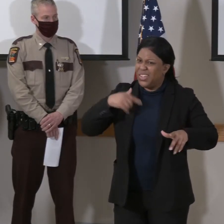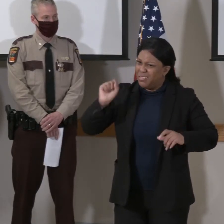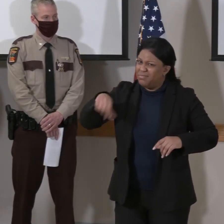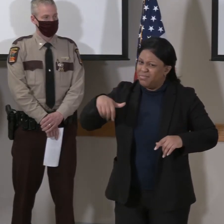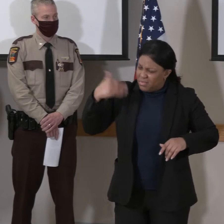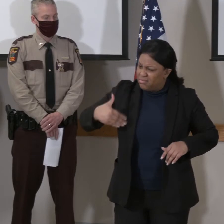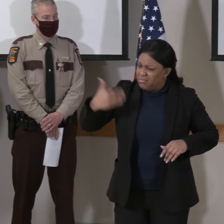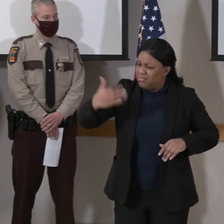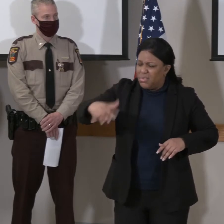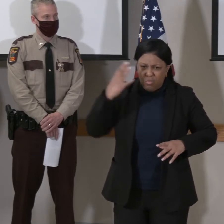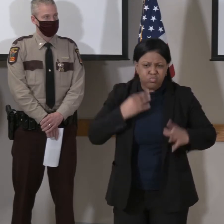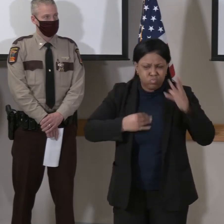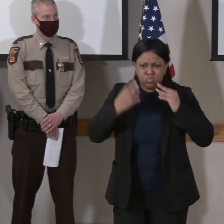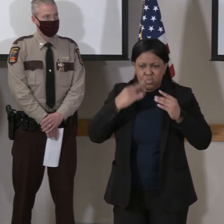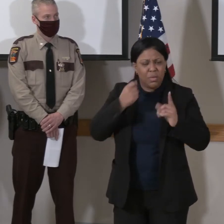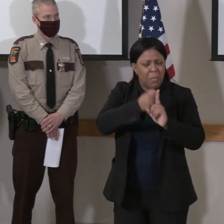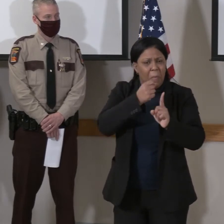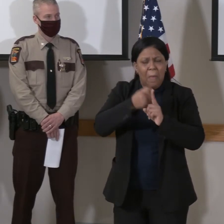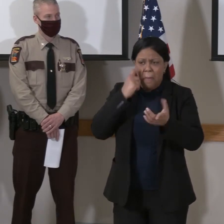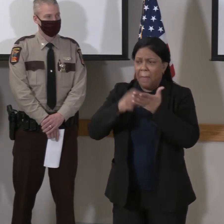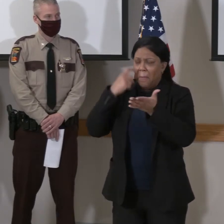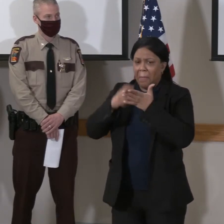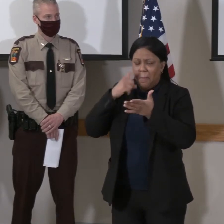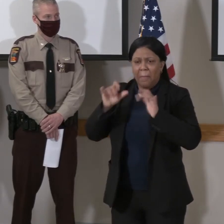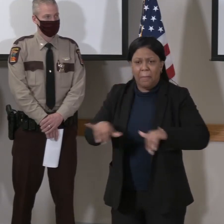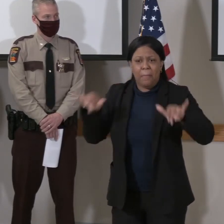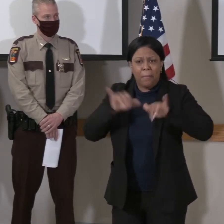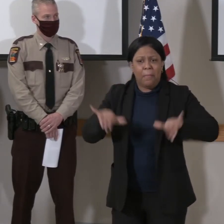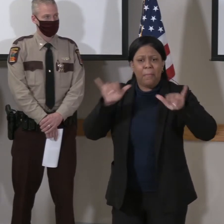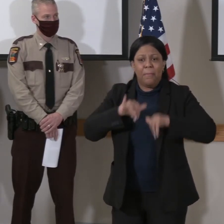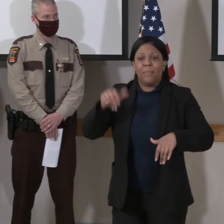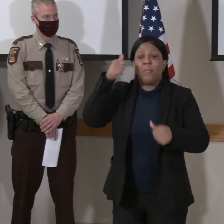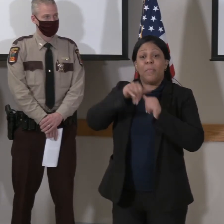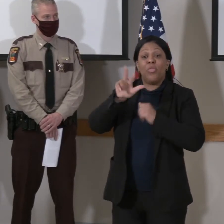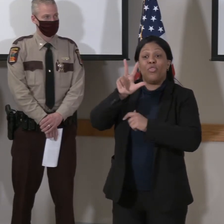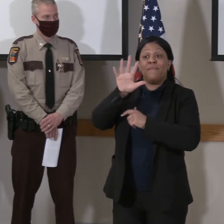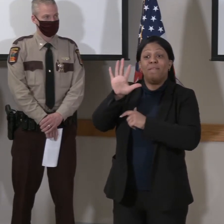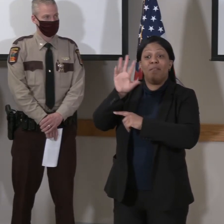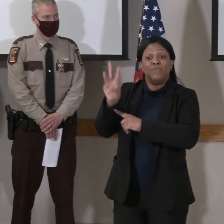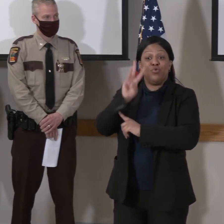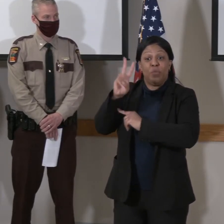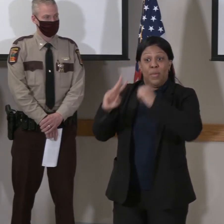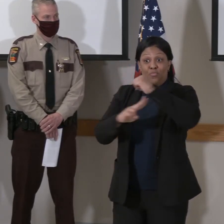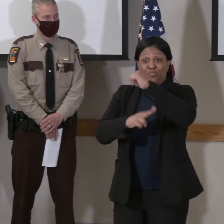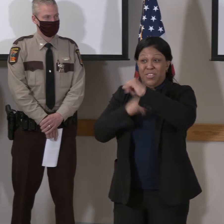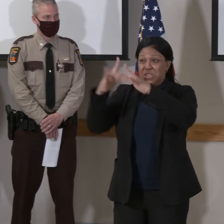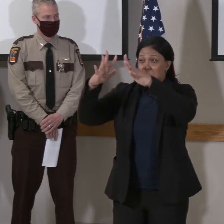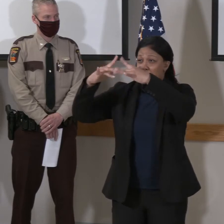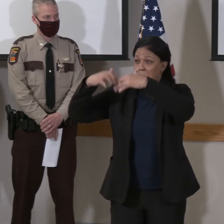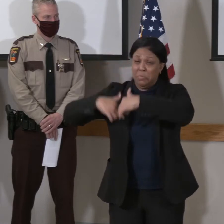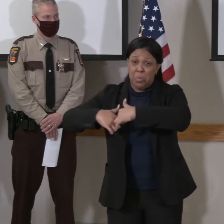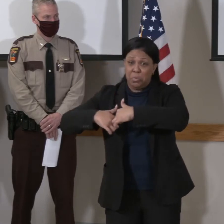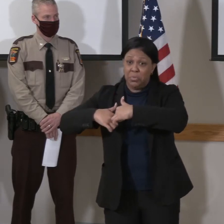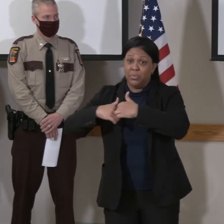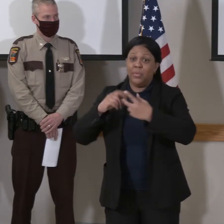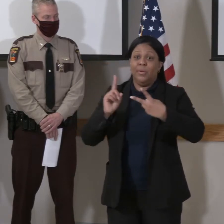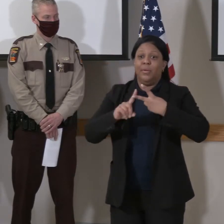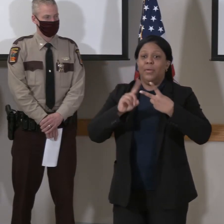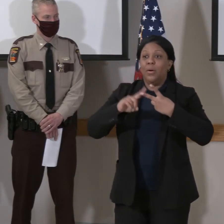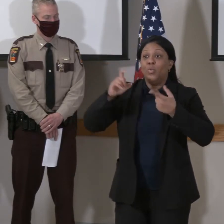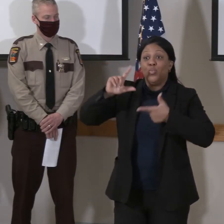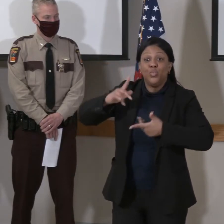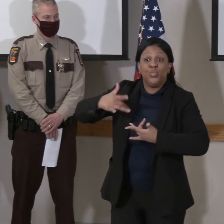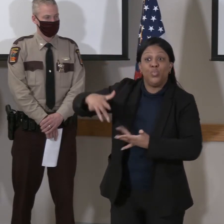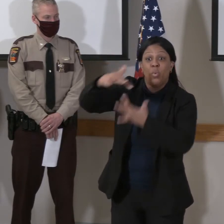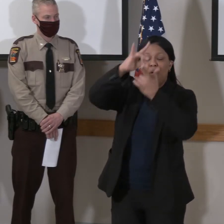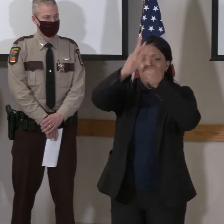from everything from the aftermath of the 35W bridge collapse, North Side tornadoes, and the Super Bowl, as well